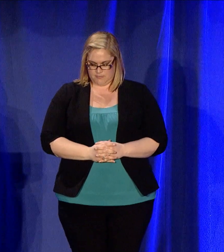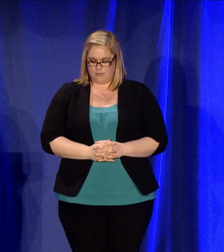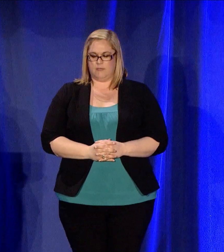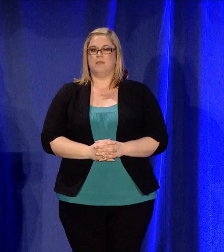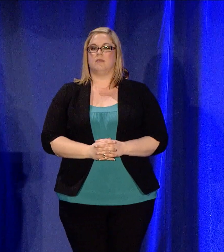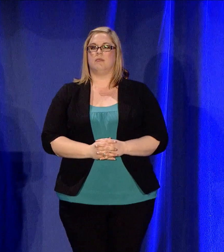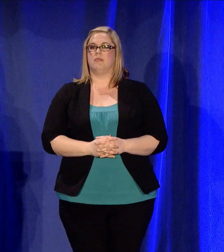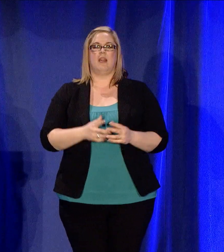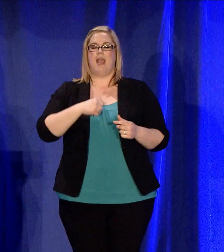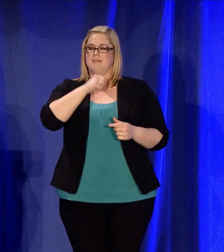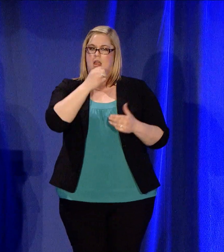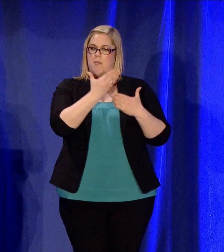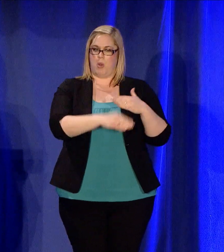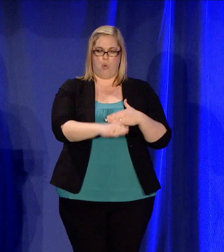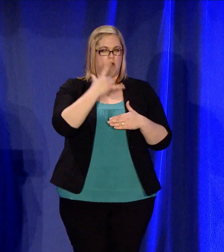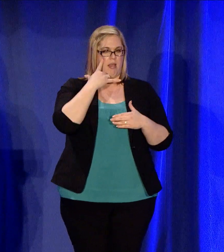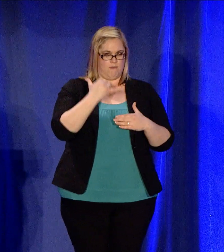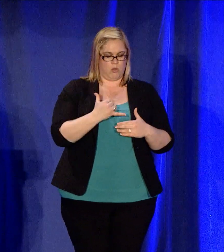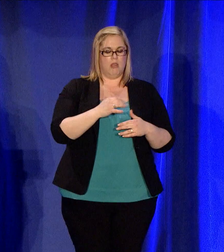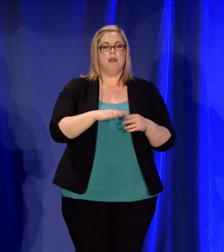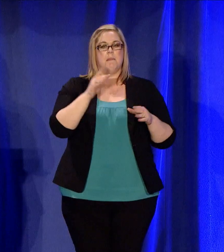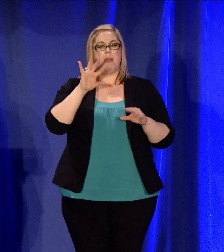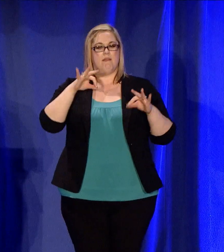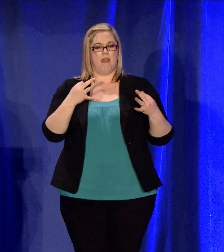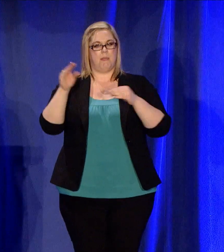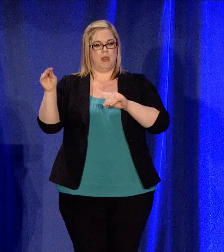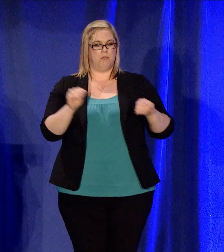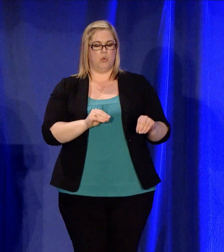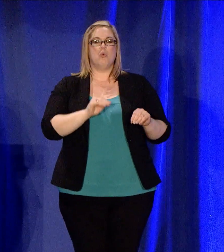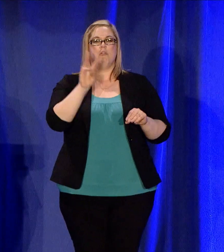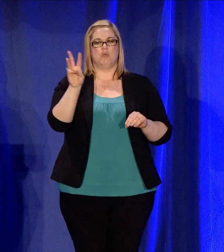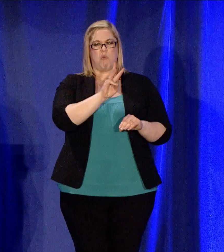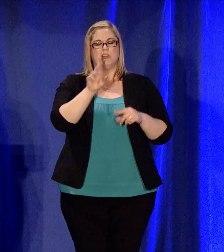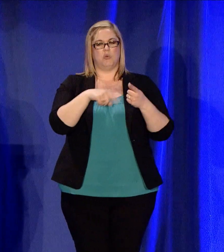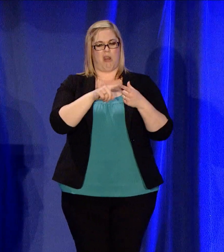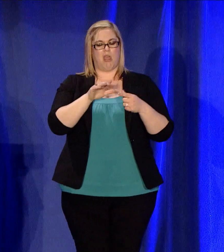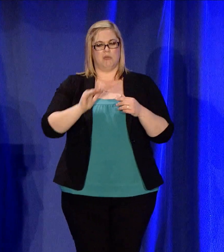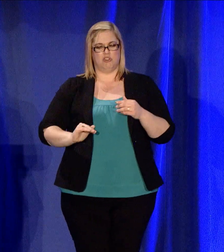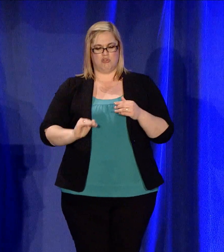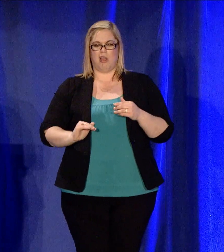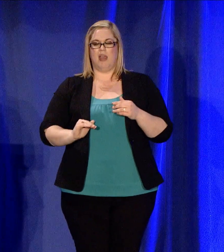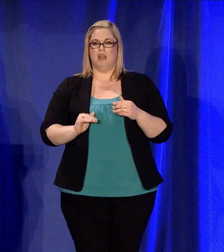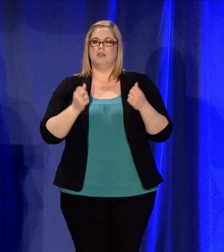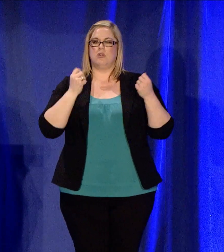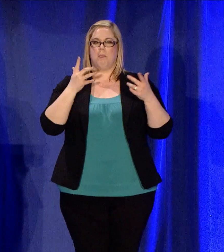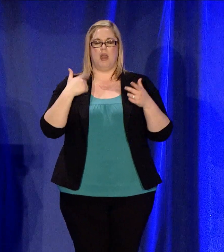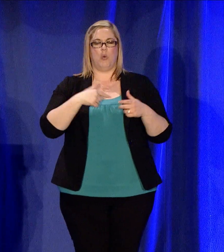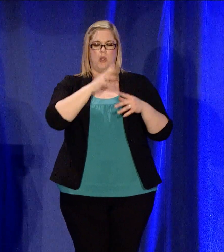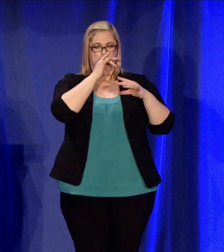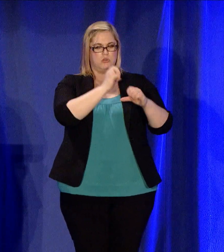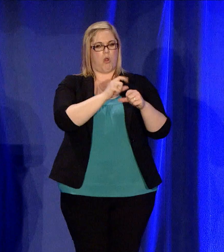I was not born a Californian. My family moved west when I was a child. Like so many others, we were drawn